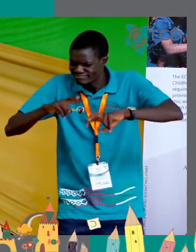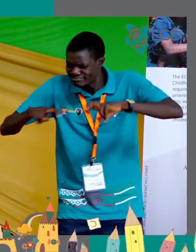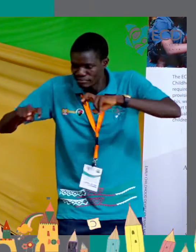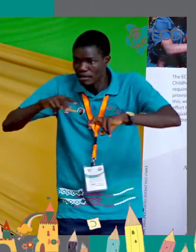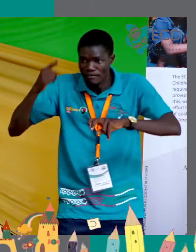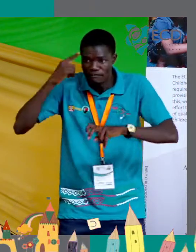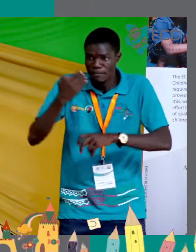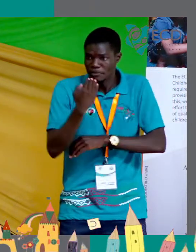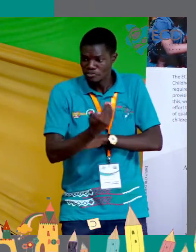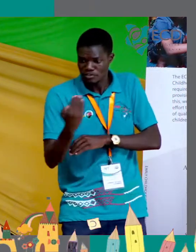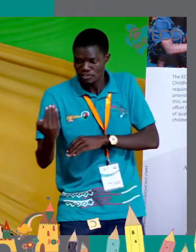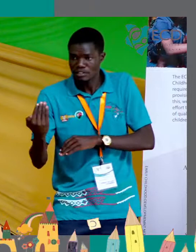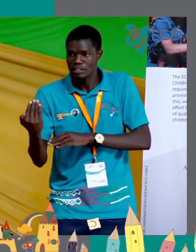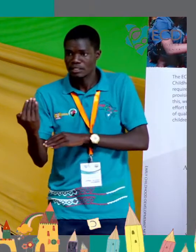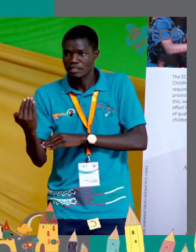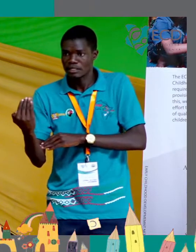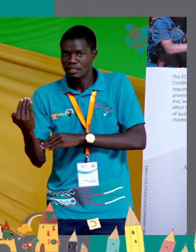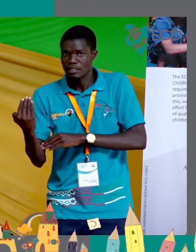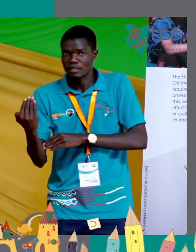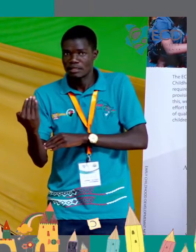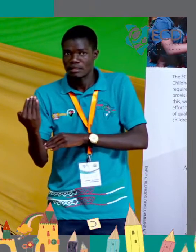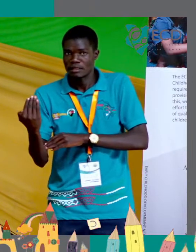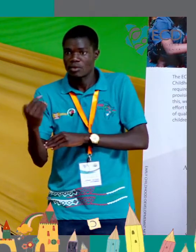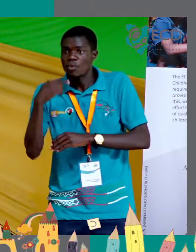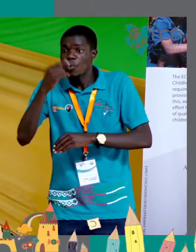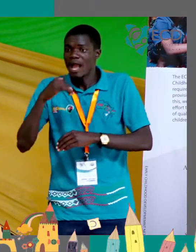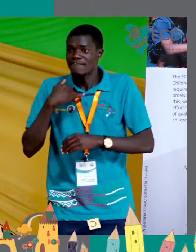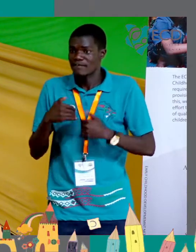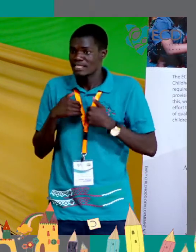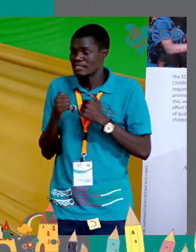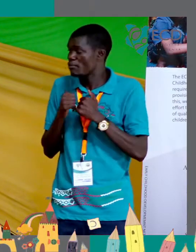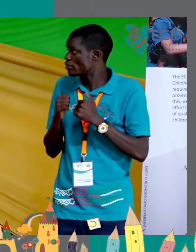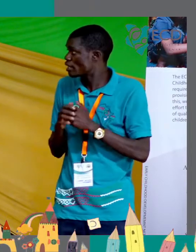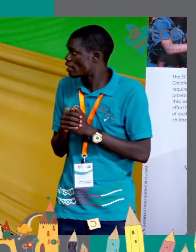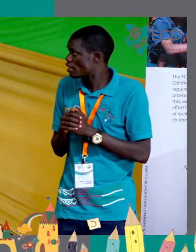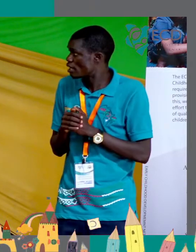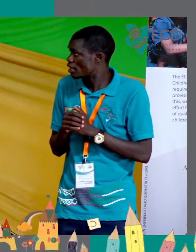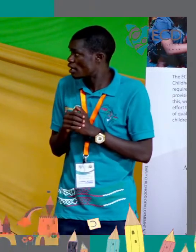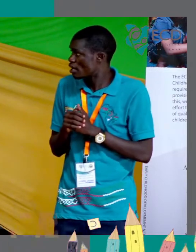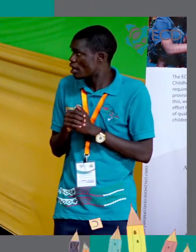children presenting with symptoms of pneumonia. Slide.